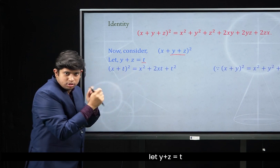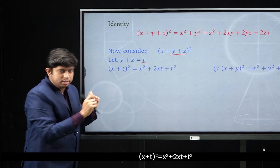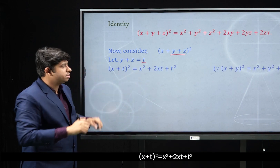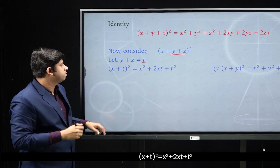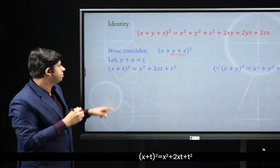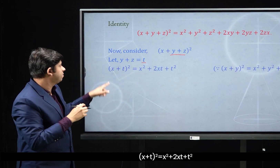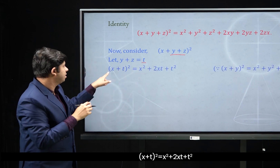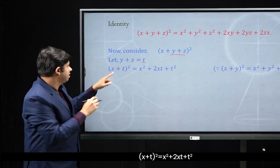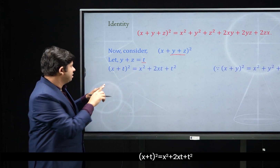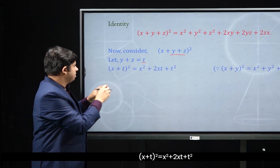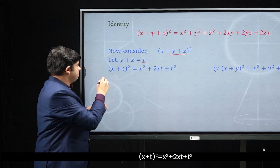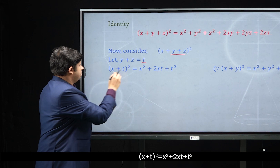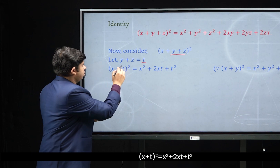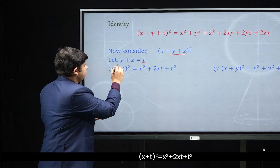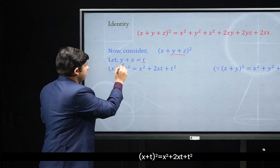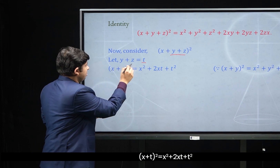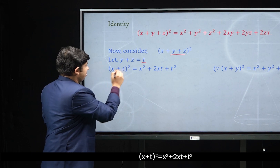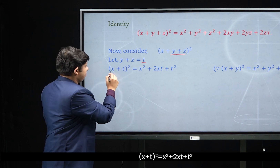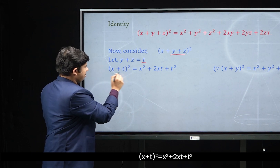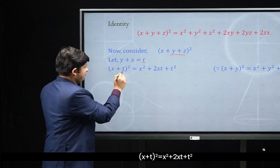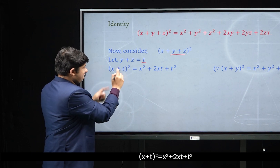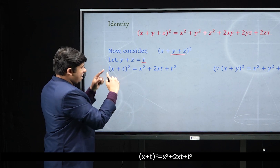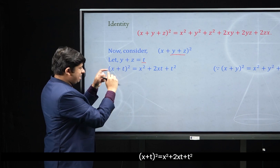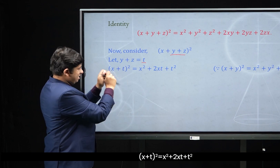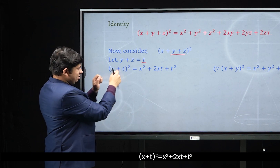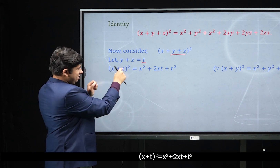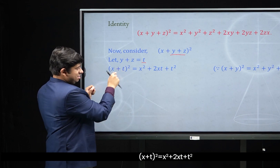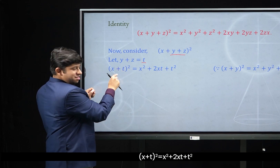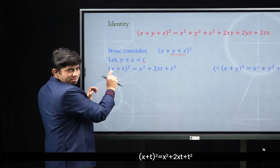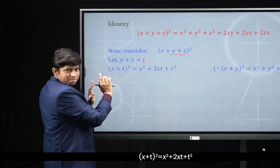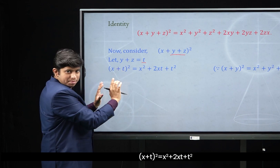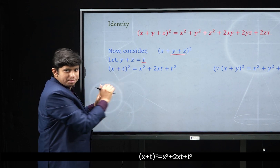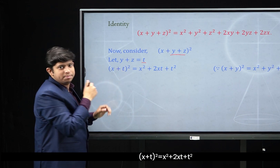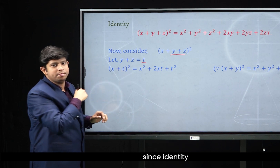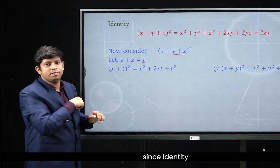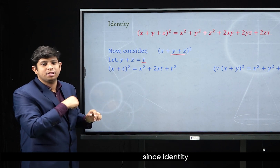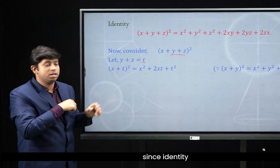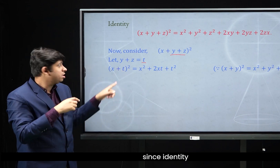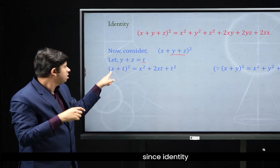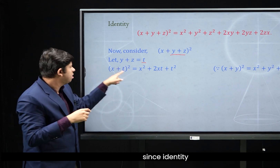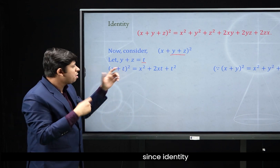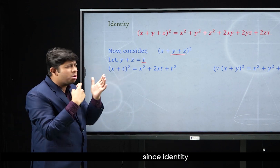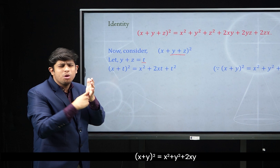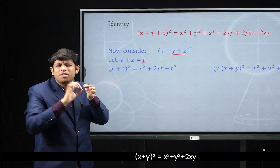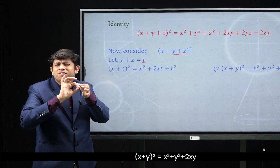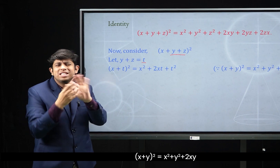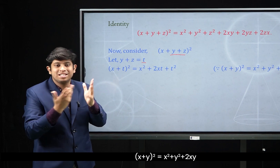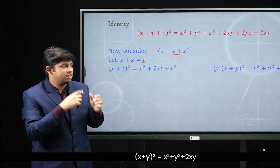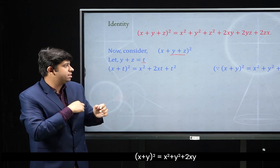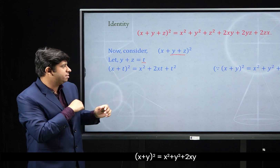X plus t whole square is equal to x square plus 2xt plus t square. Since identity x plus y whole square is equal